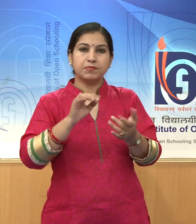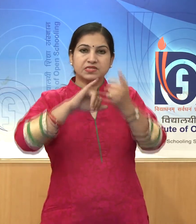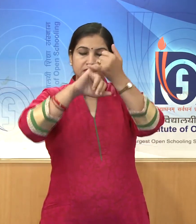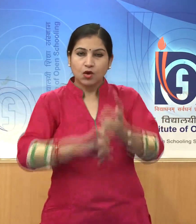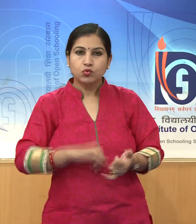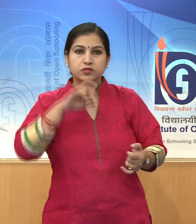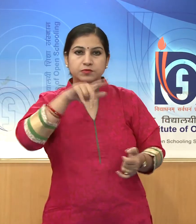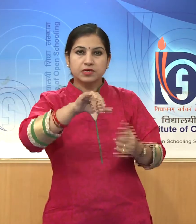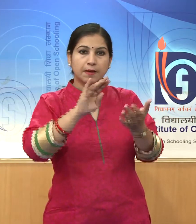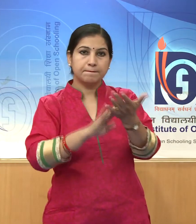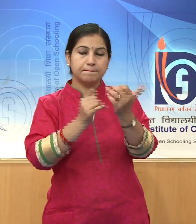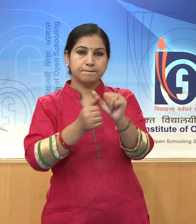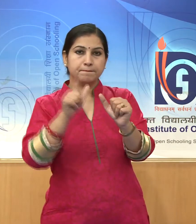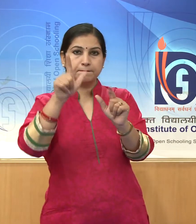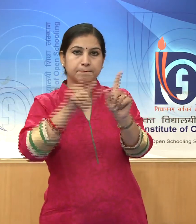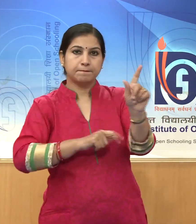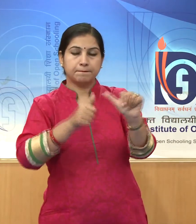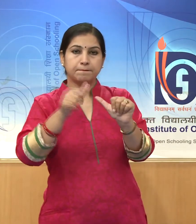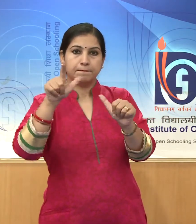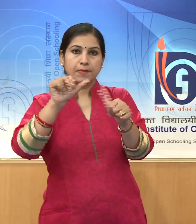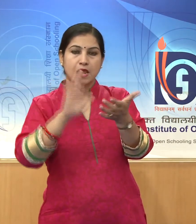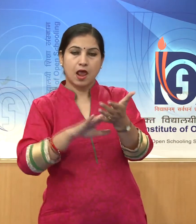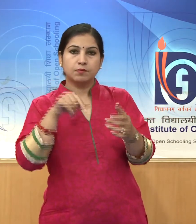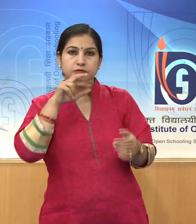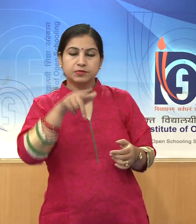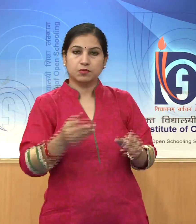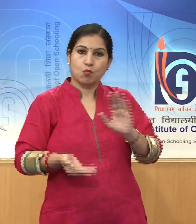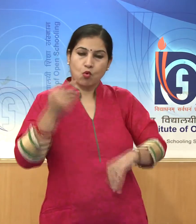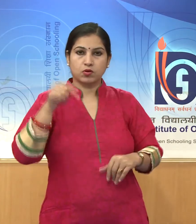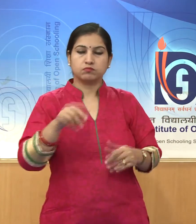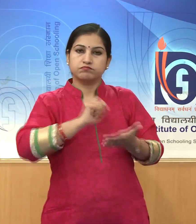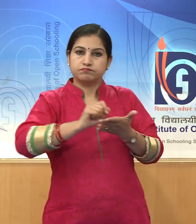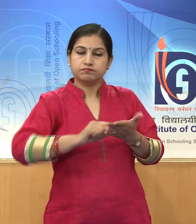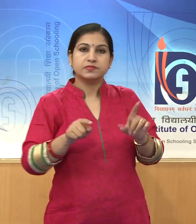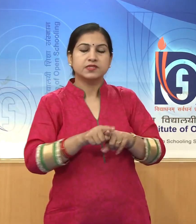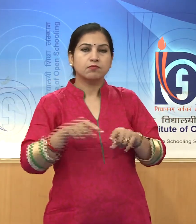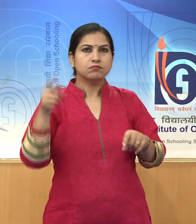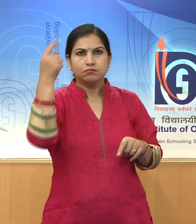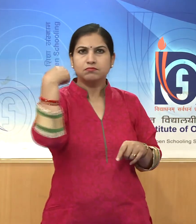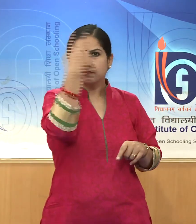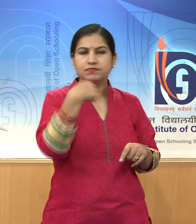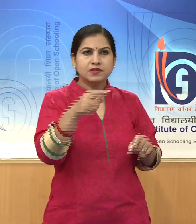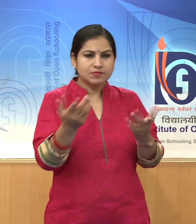create a design which looks like a horoscope.